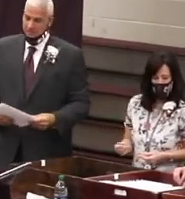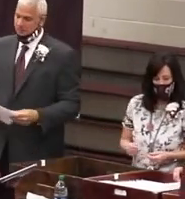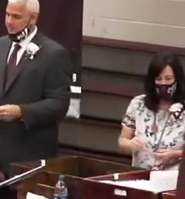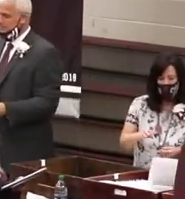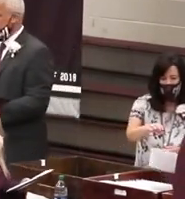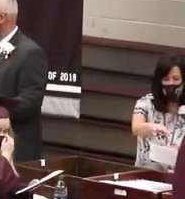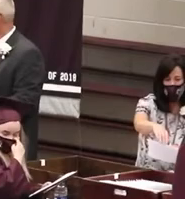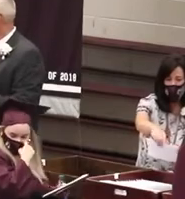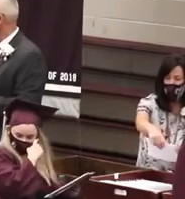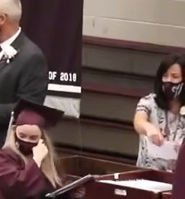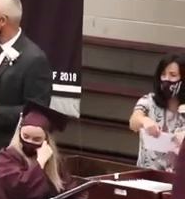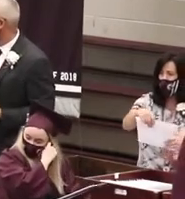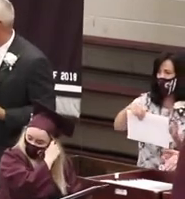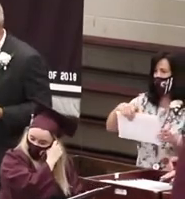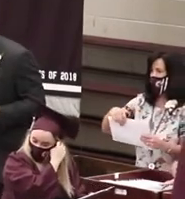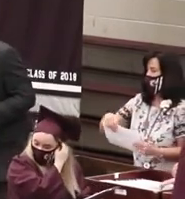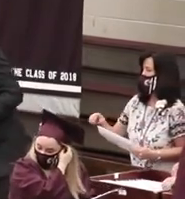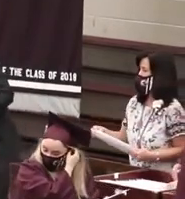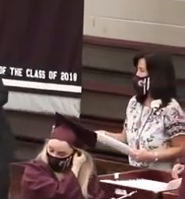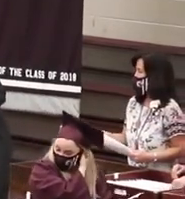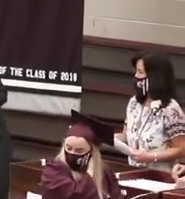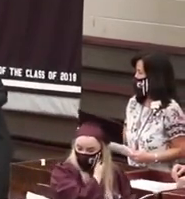Tyler Michael Casile.